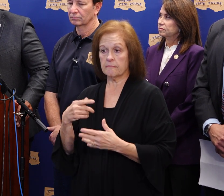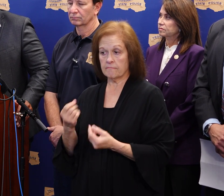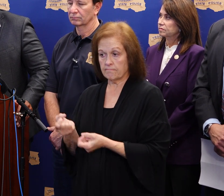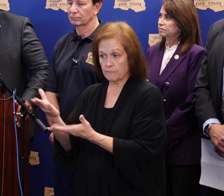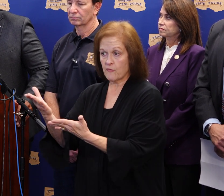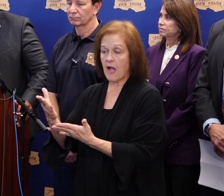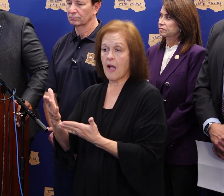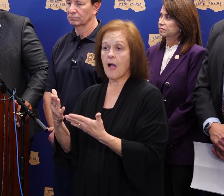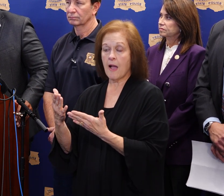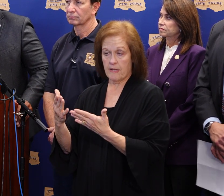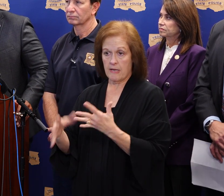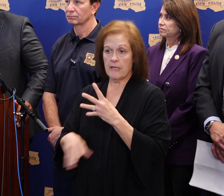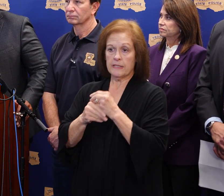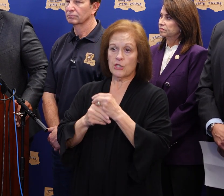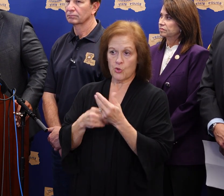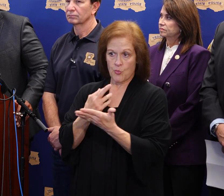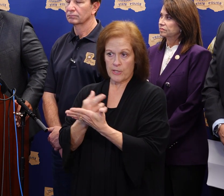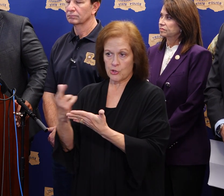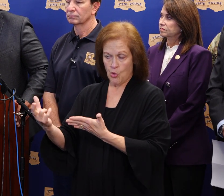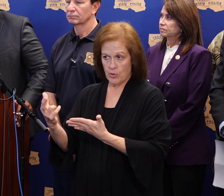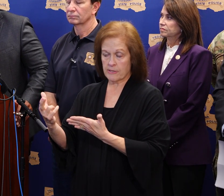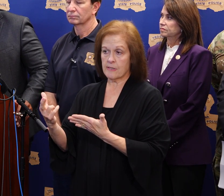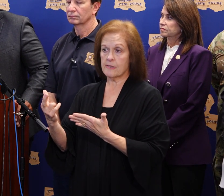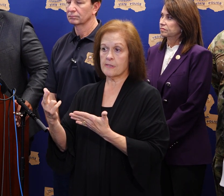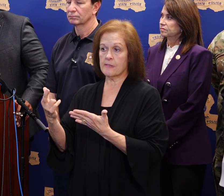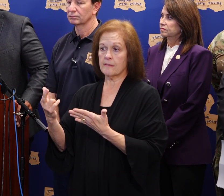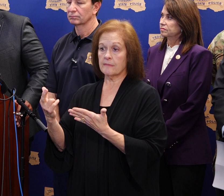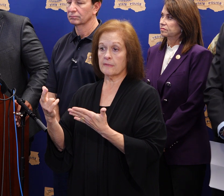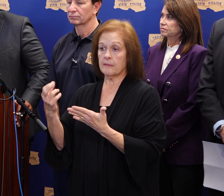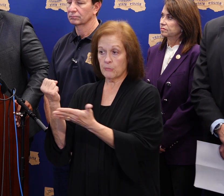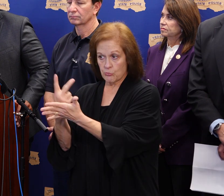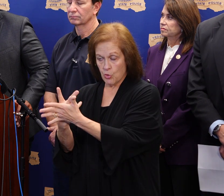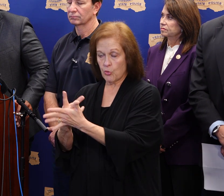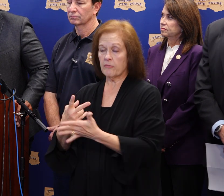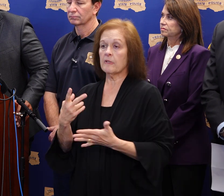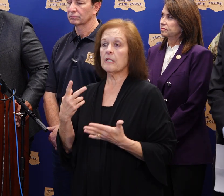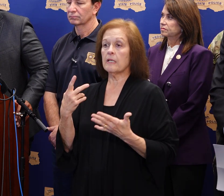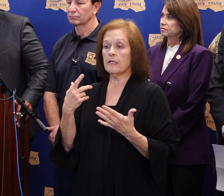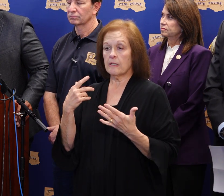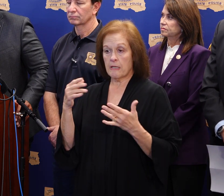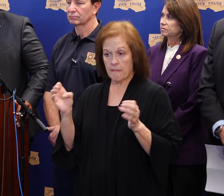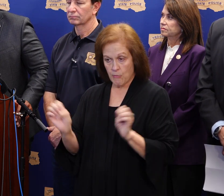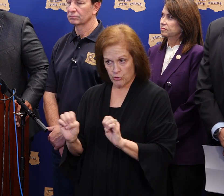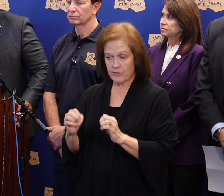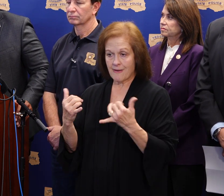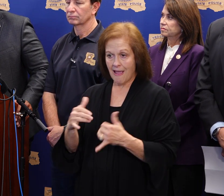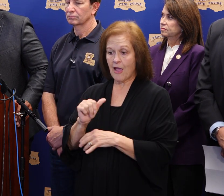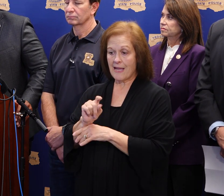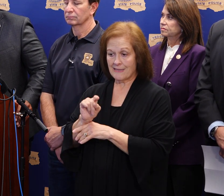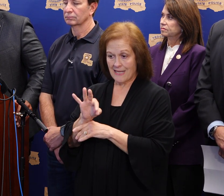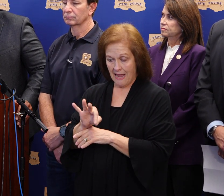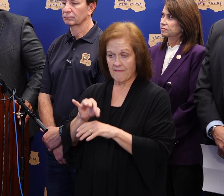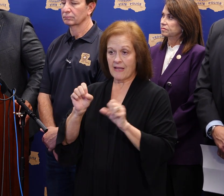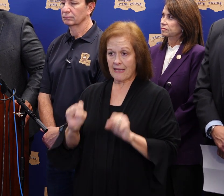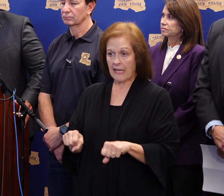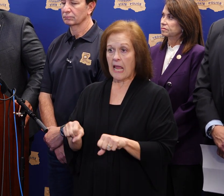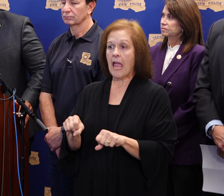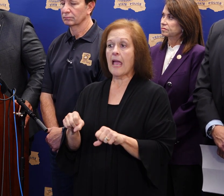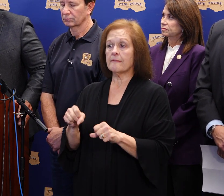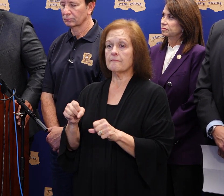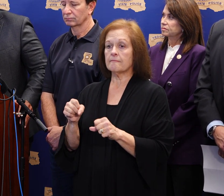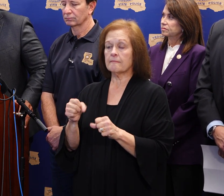as the governor alluded to, he executed executive powers and had an emergency declared to where ATF was able to tap in